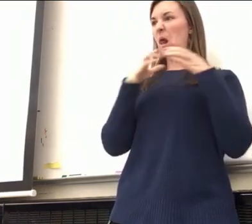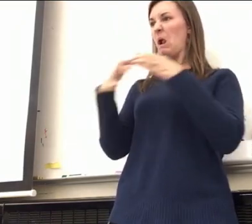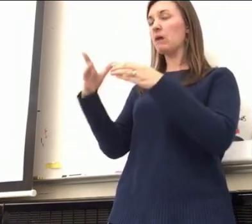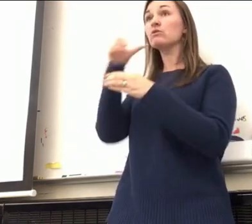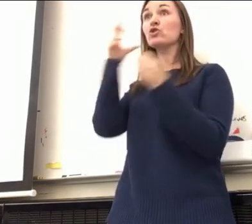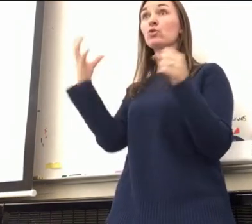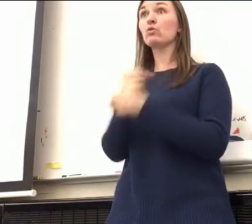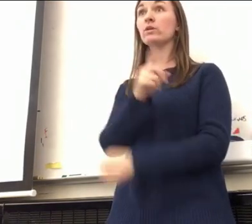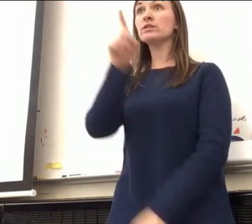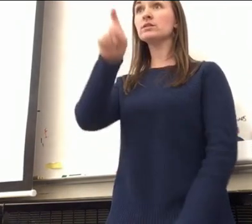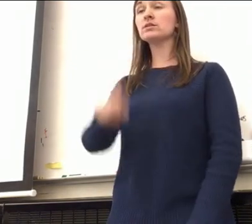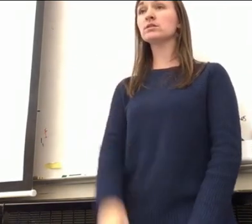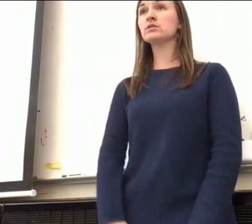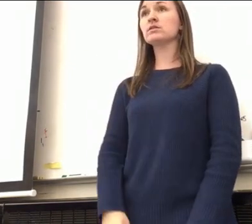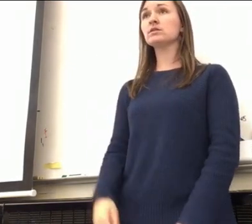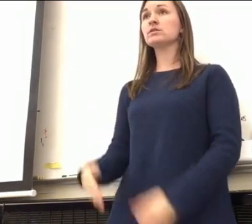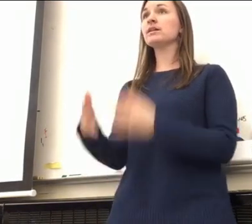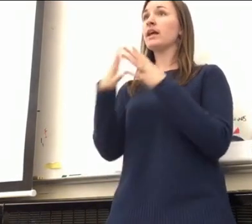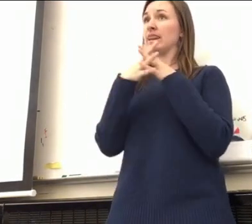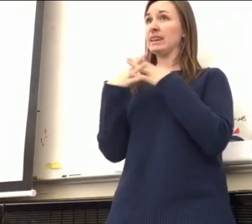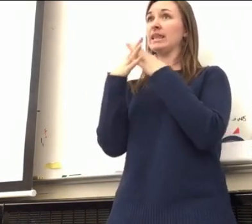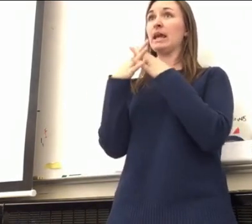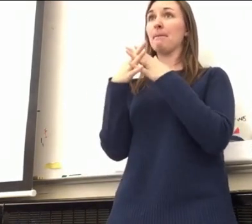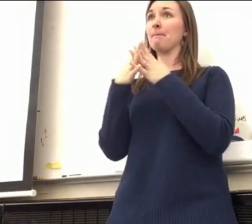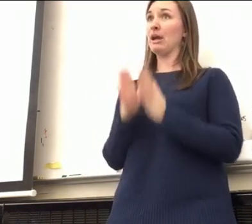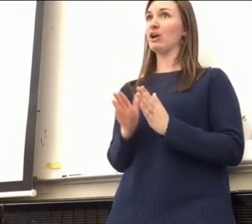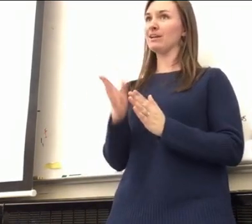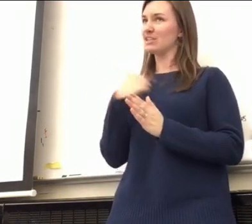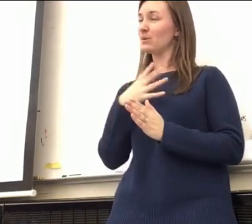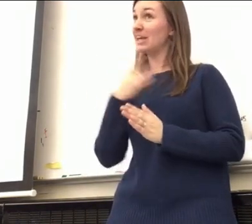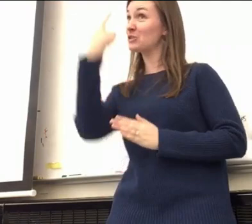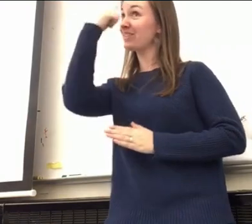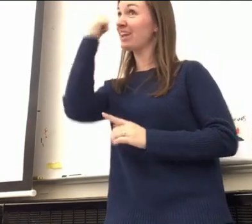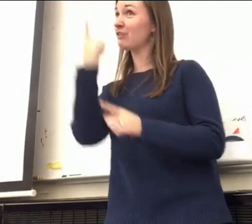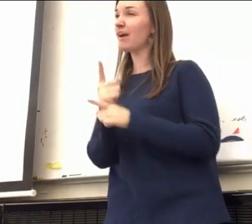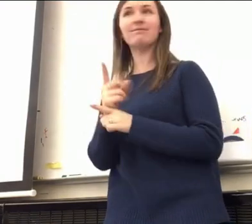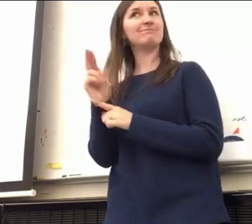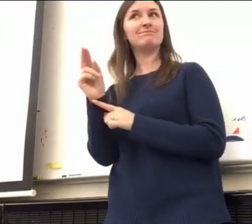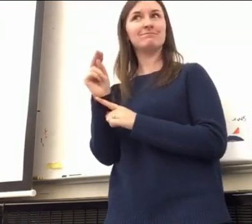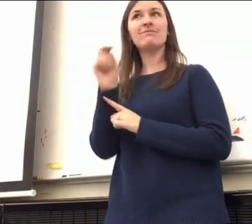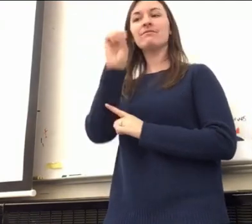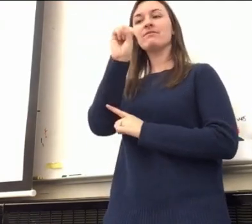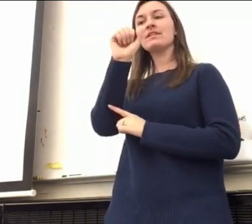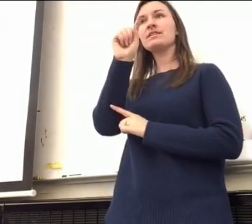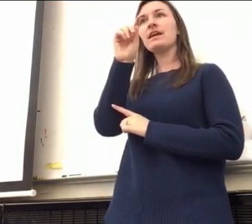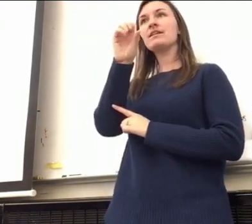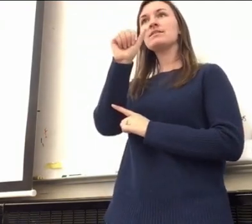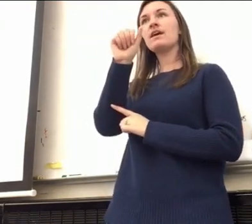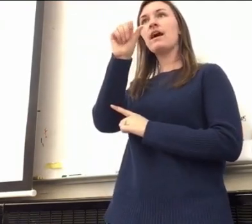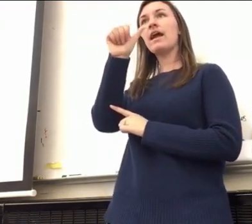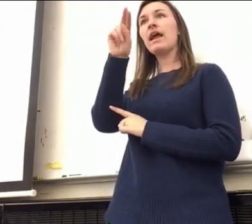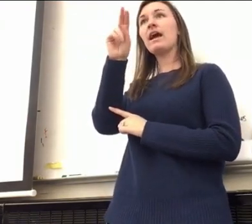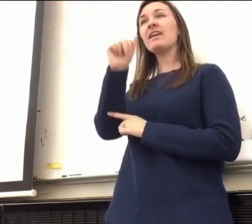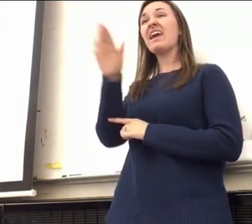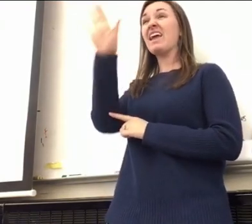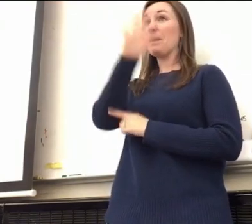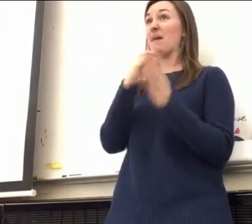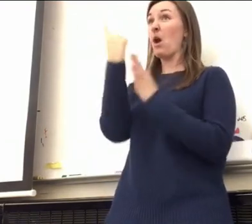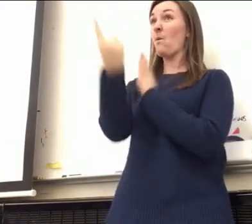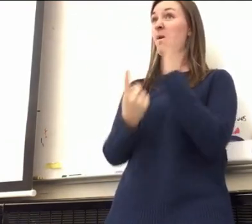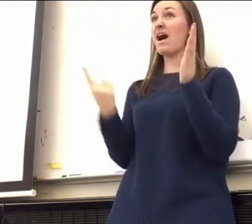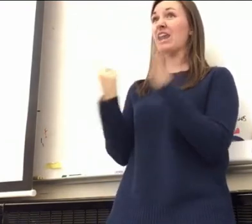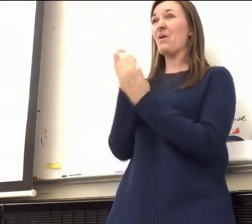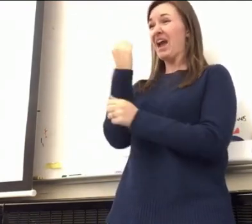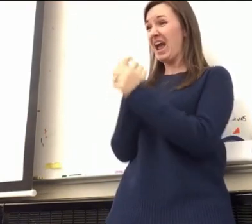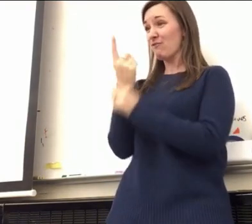battle? The Americans. We like to think the Americans. But Santa Anna, in approximately 1 hour, everybody in the